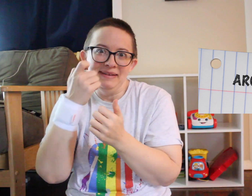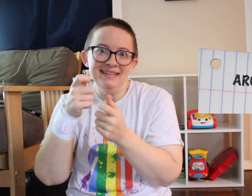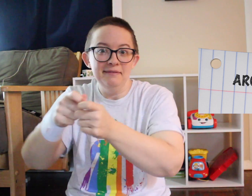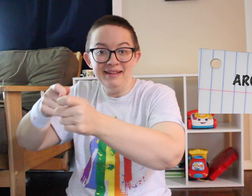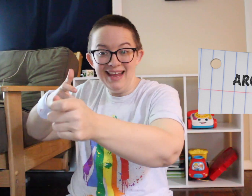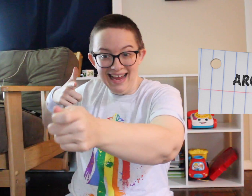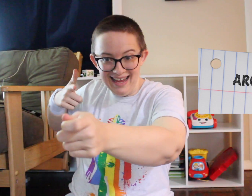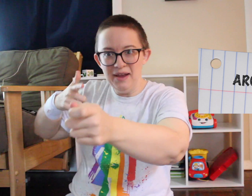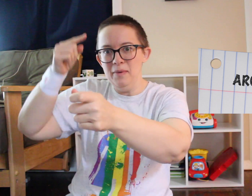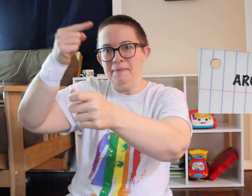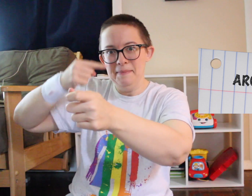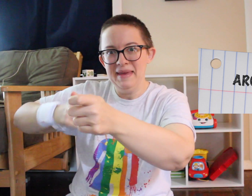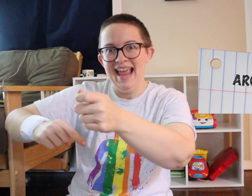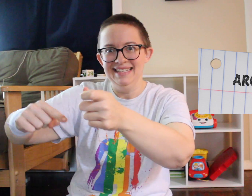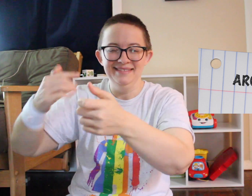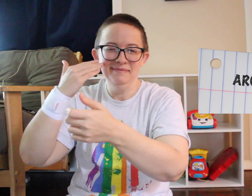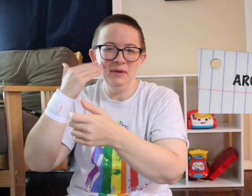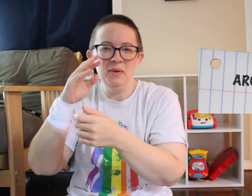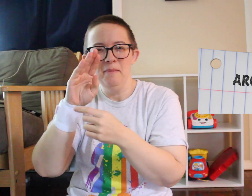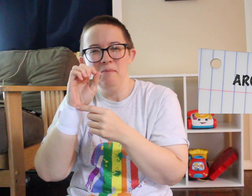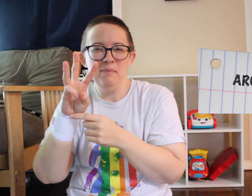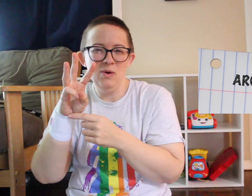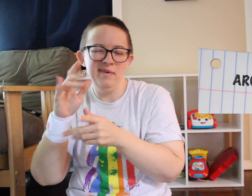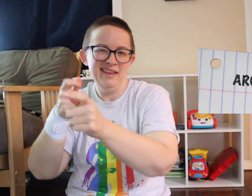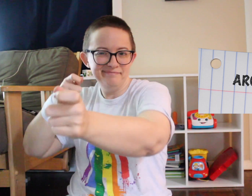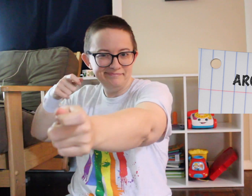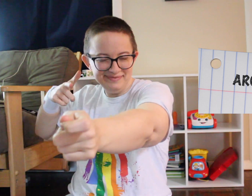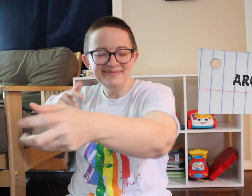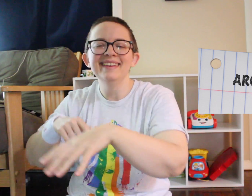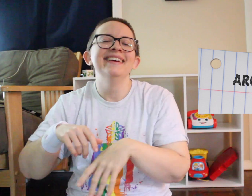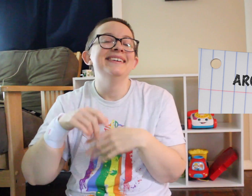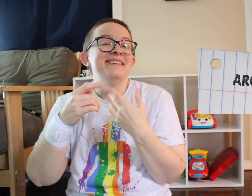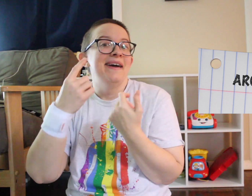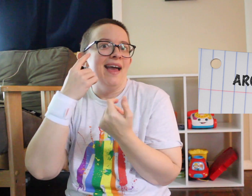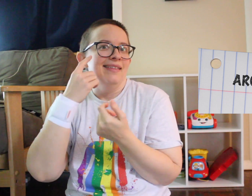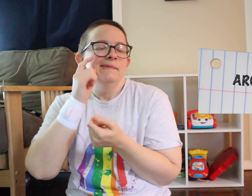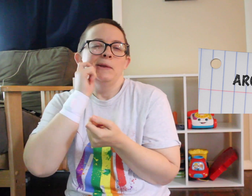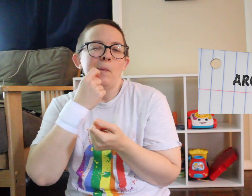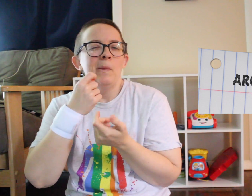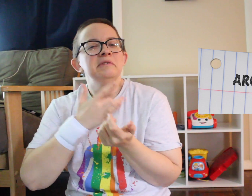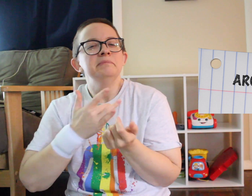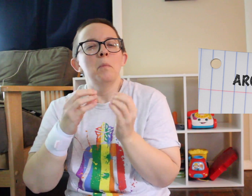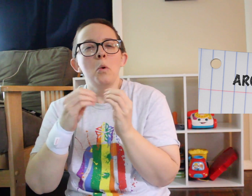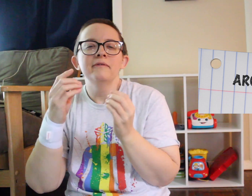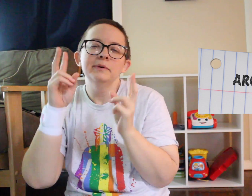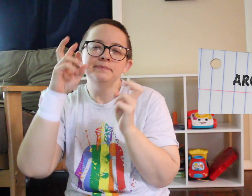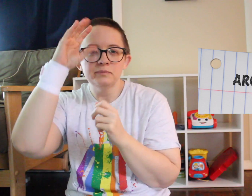So usually they're kind of together because there's actually an arch, like a bend in the bow. So I just think this is really cool.